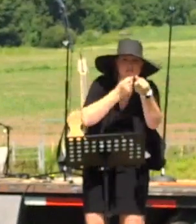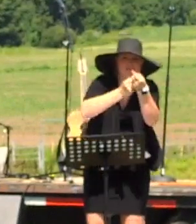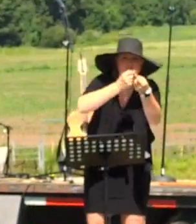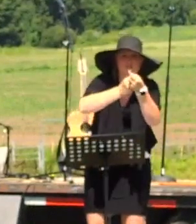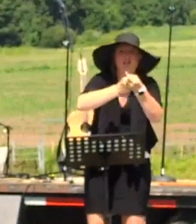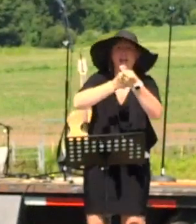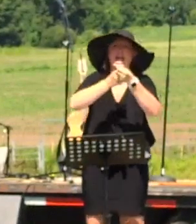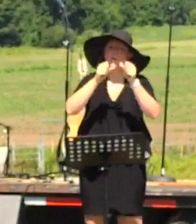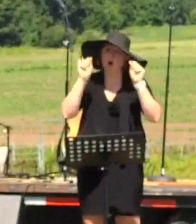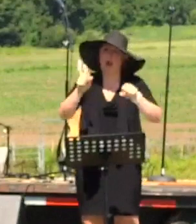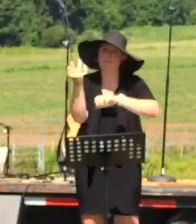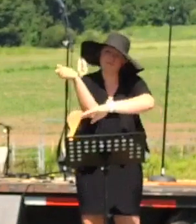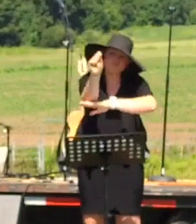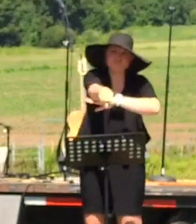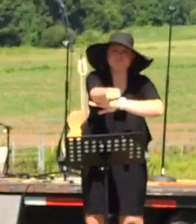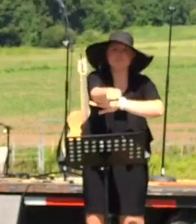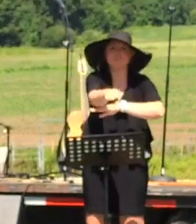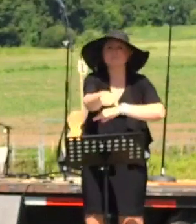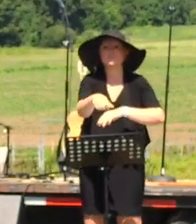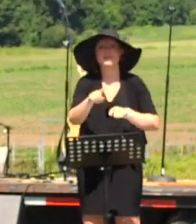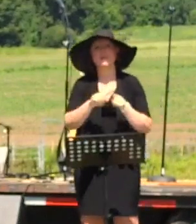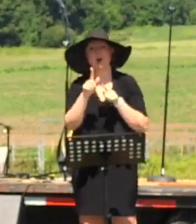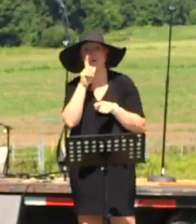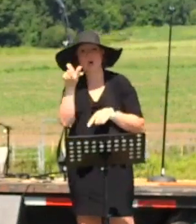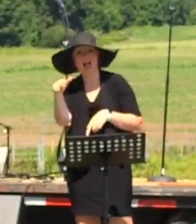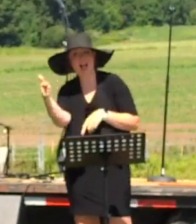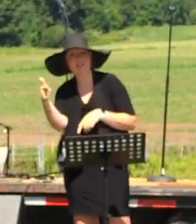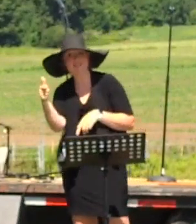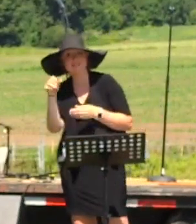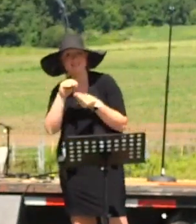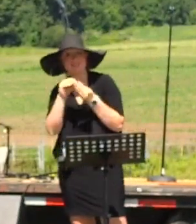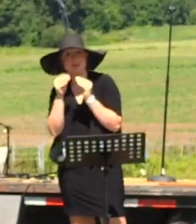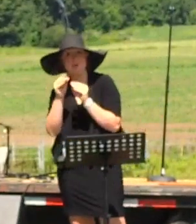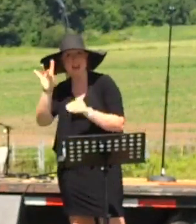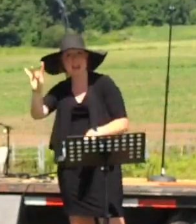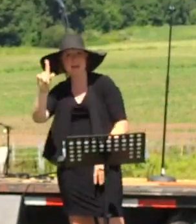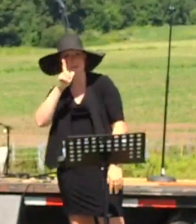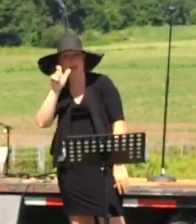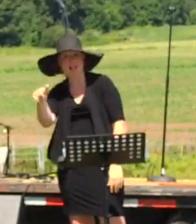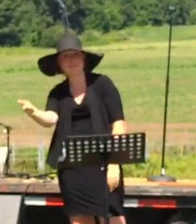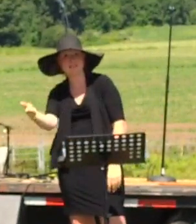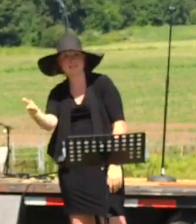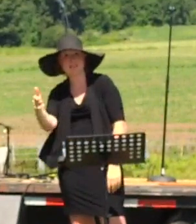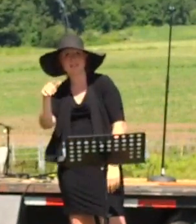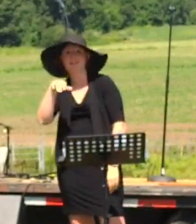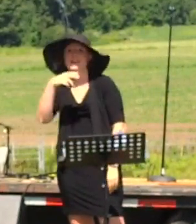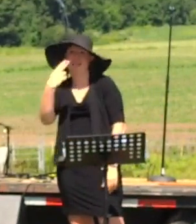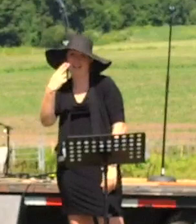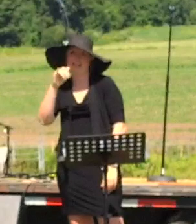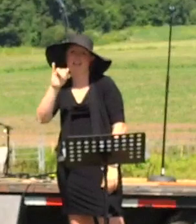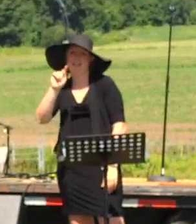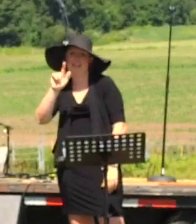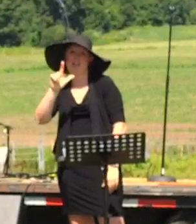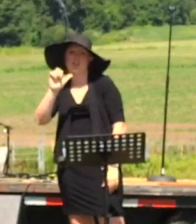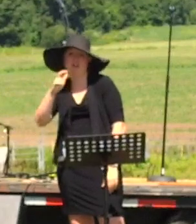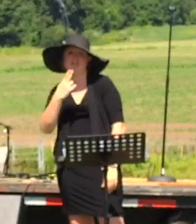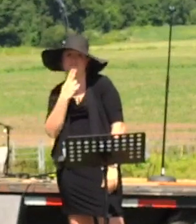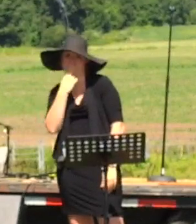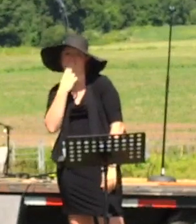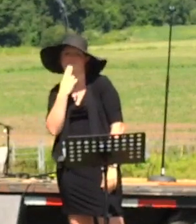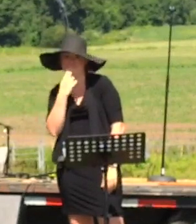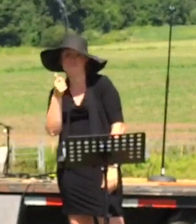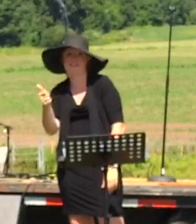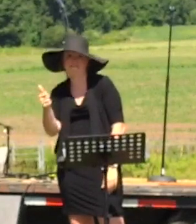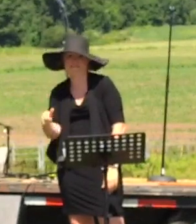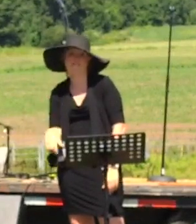to defeat them. But you know who else was also an eight? Adolf Hitler.